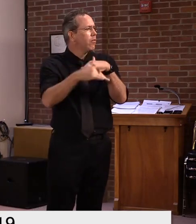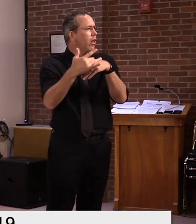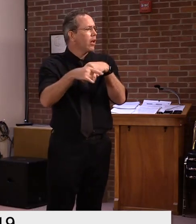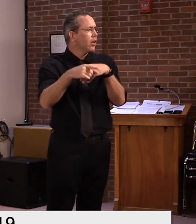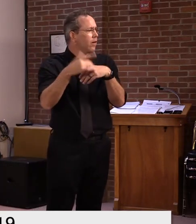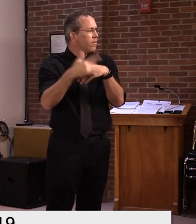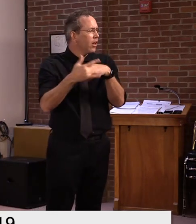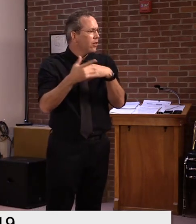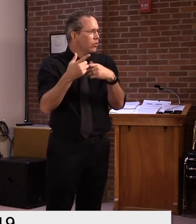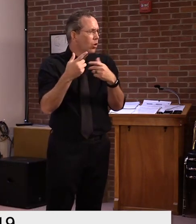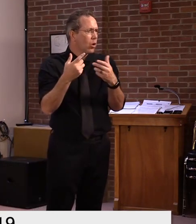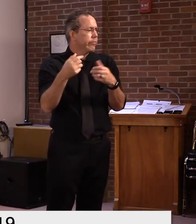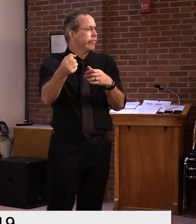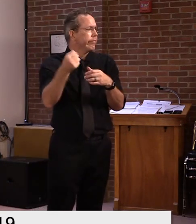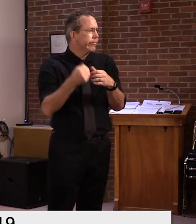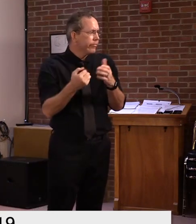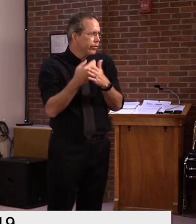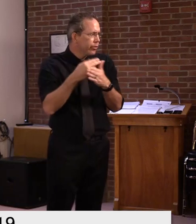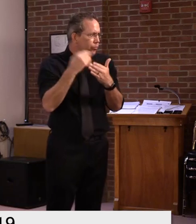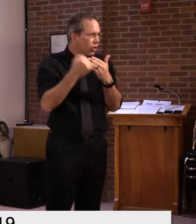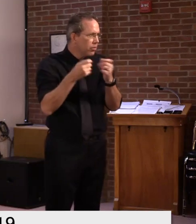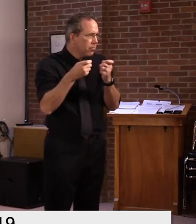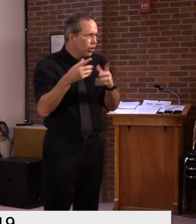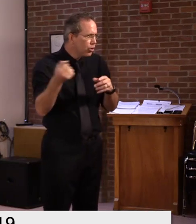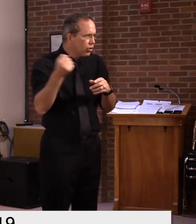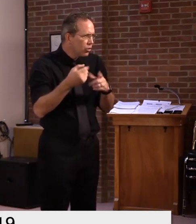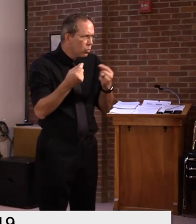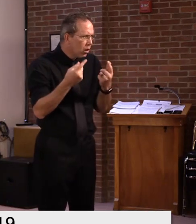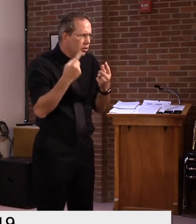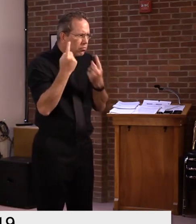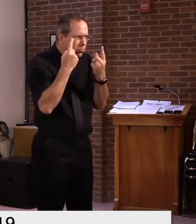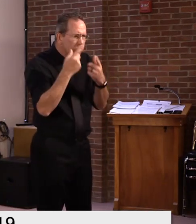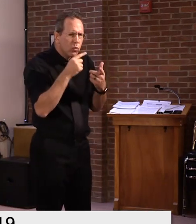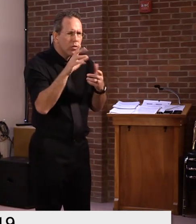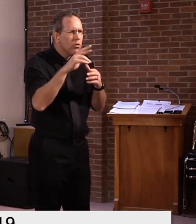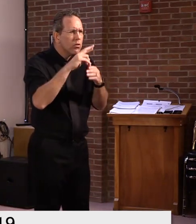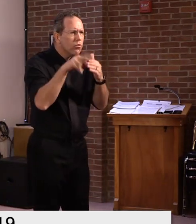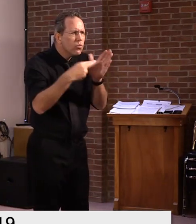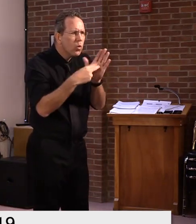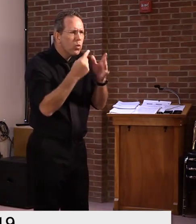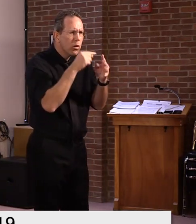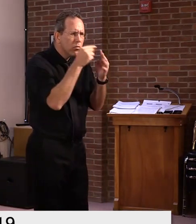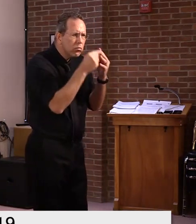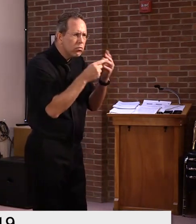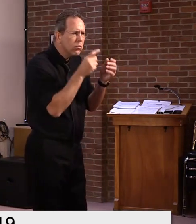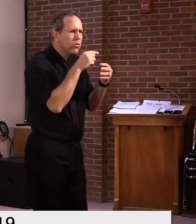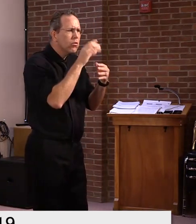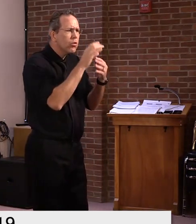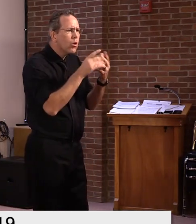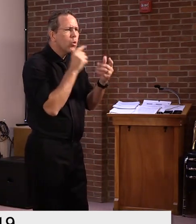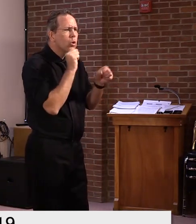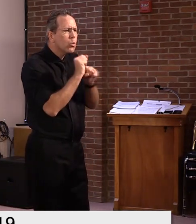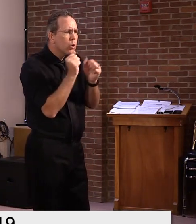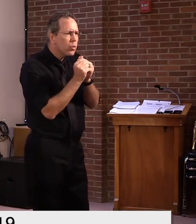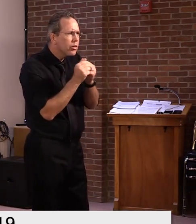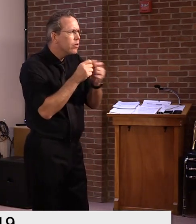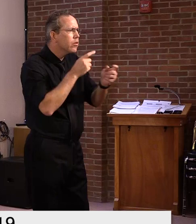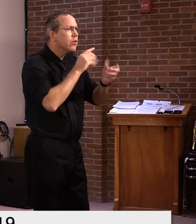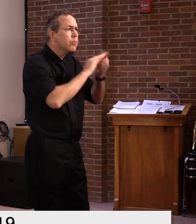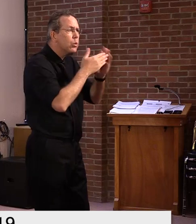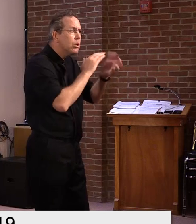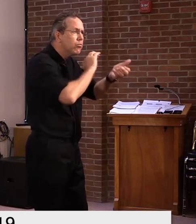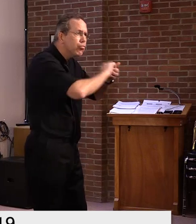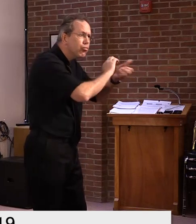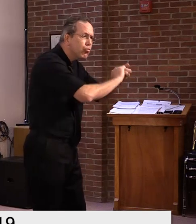review scope of work required by DCF and community partners and potential sites. They've also been identifying areas for quick successes